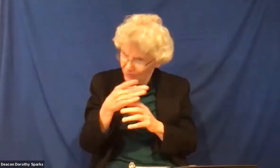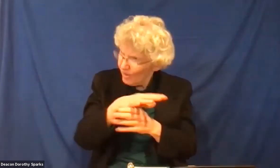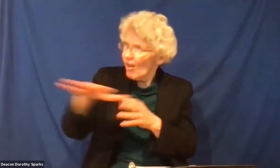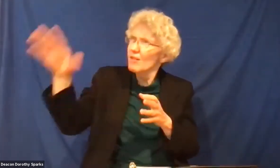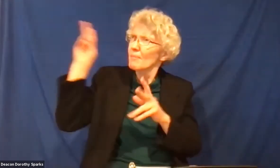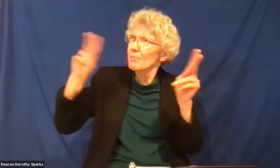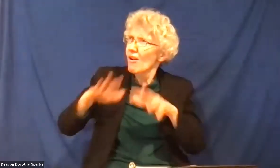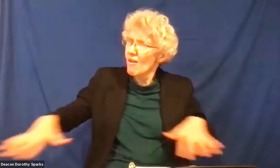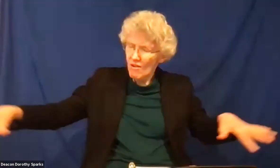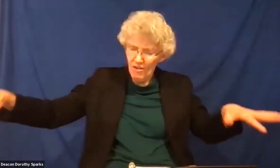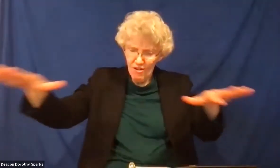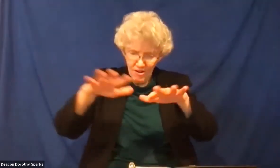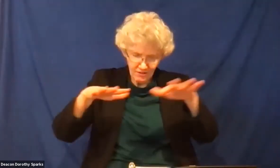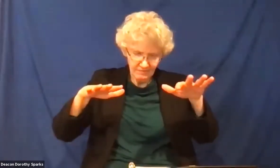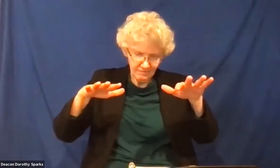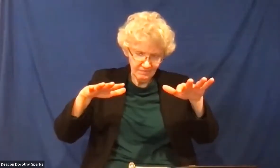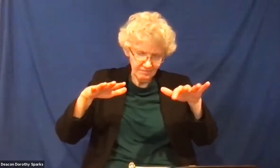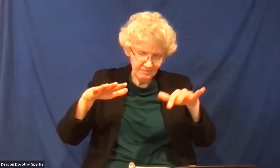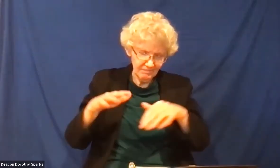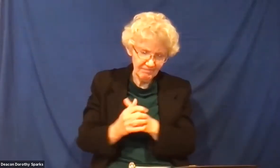not for fish, but for people.